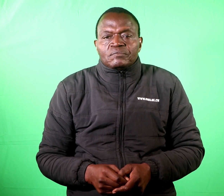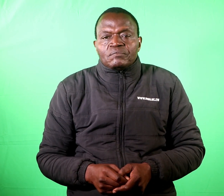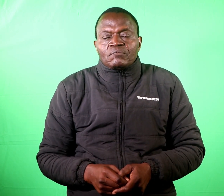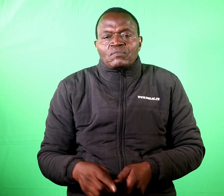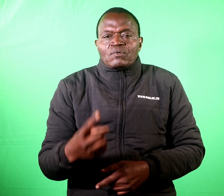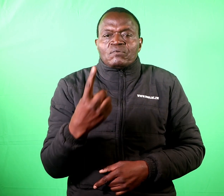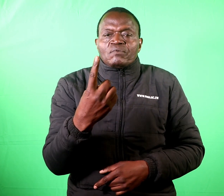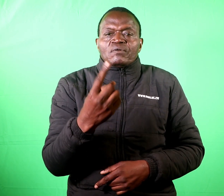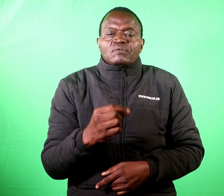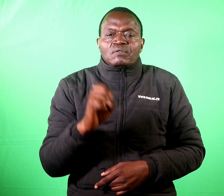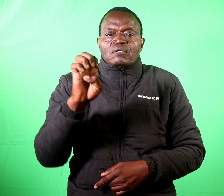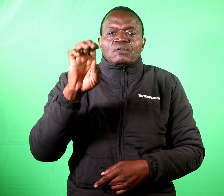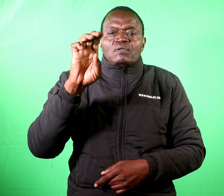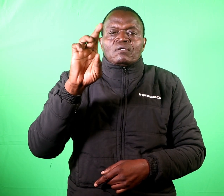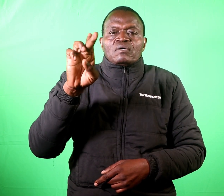1. Cereal insecurity.